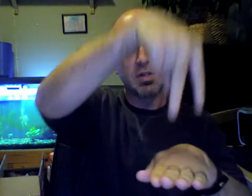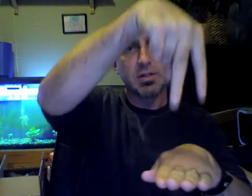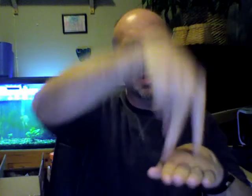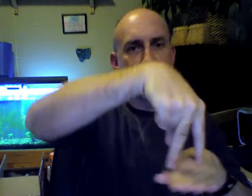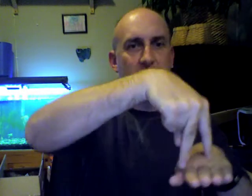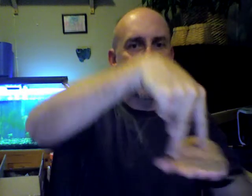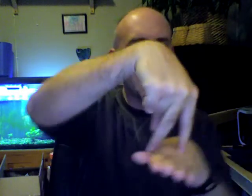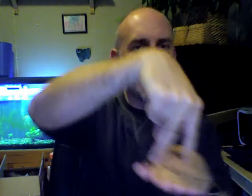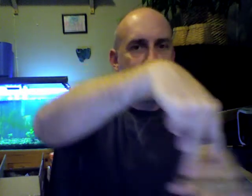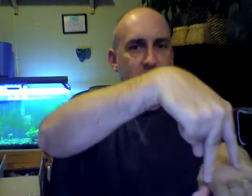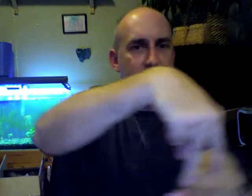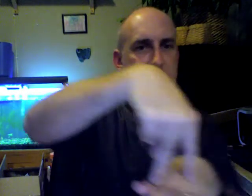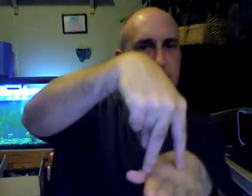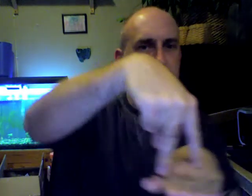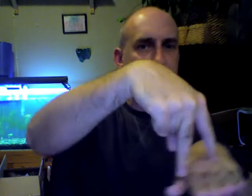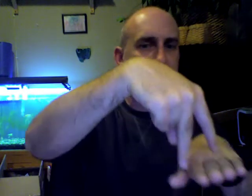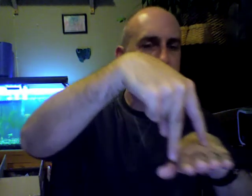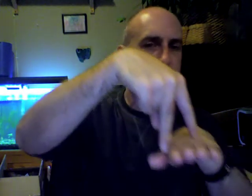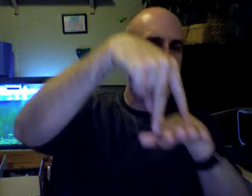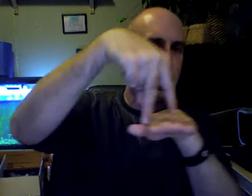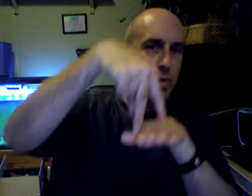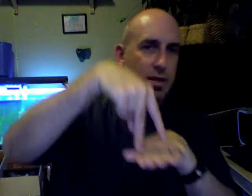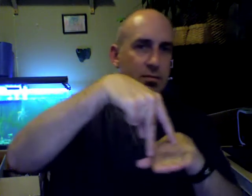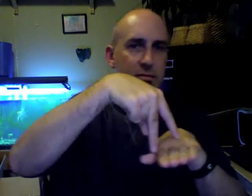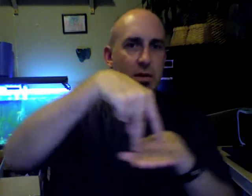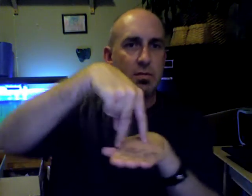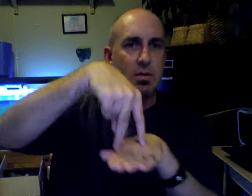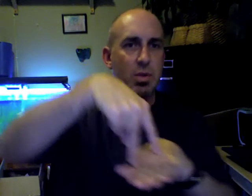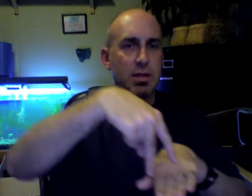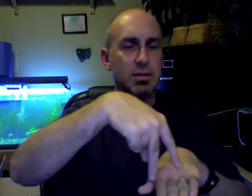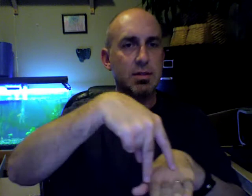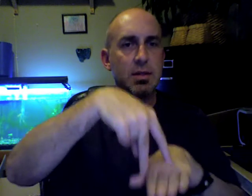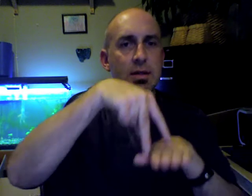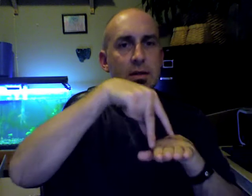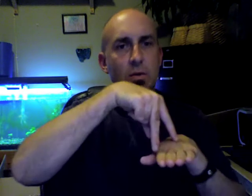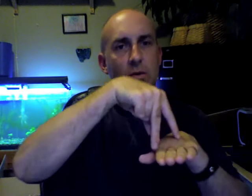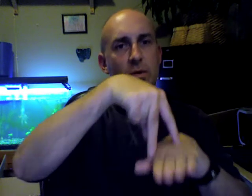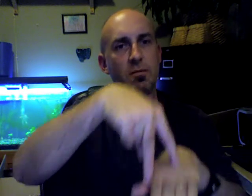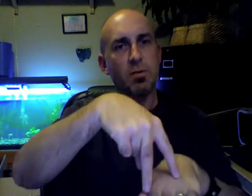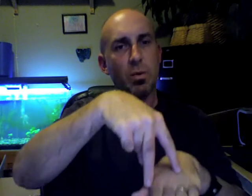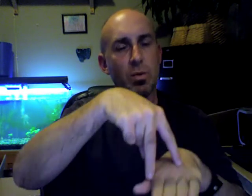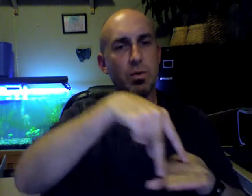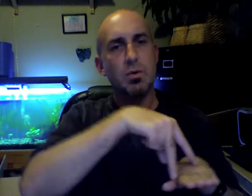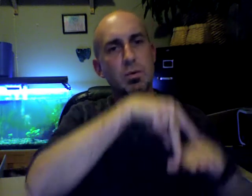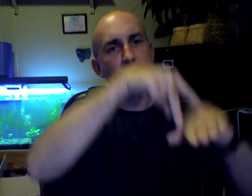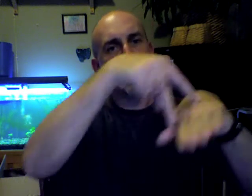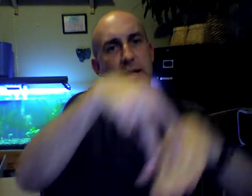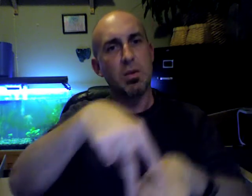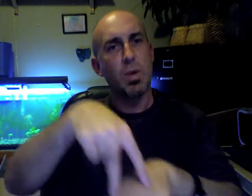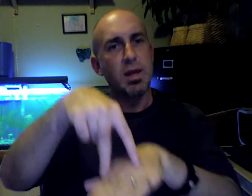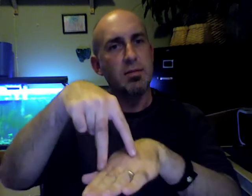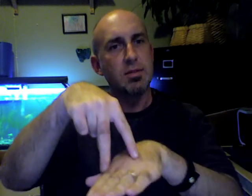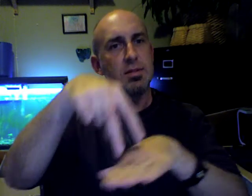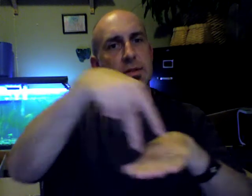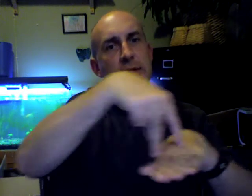on the back of the hand and kind of have it going all over the place, or going forward, or riding the waves.